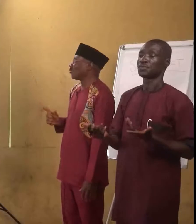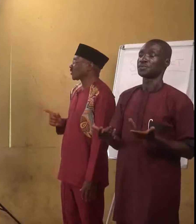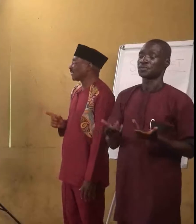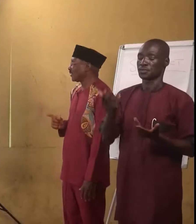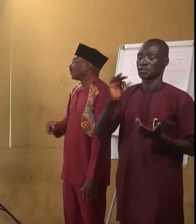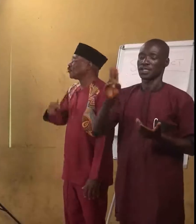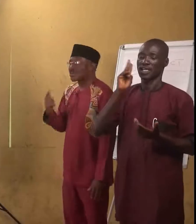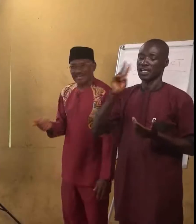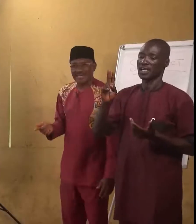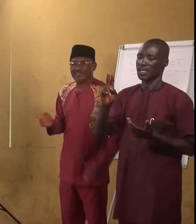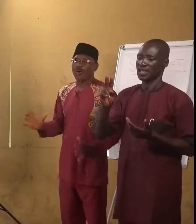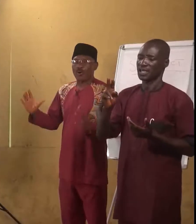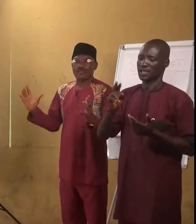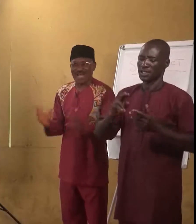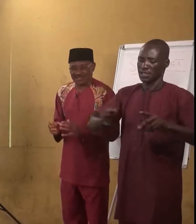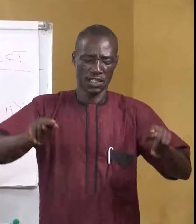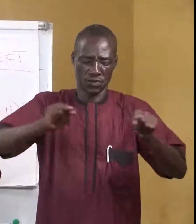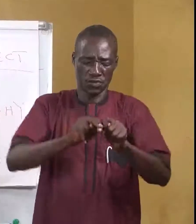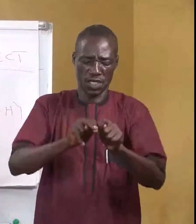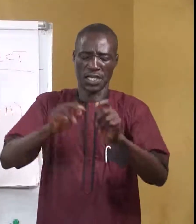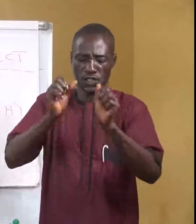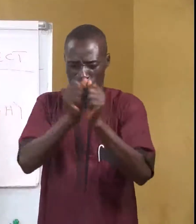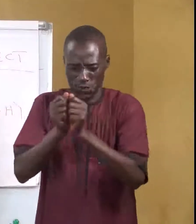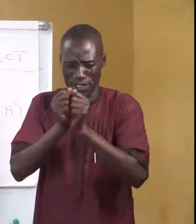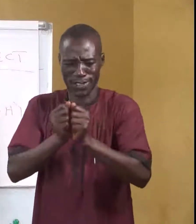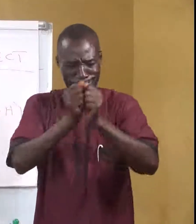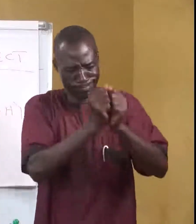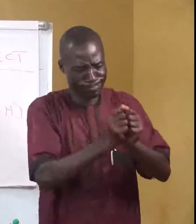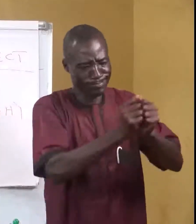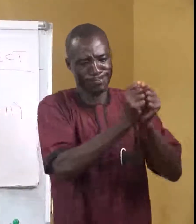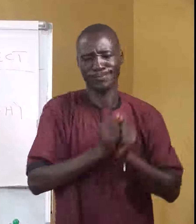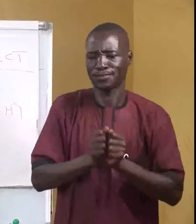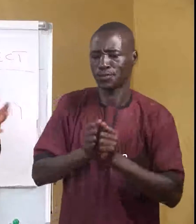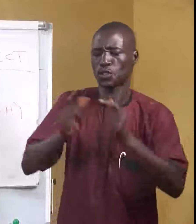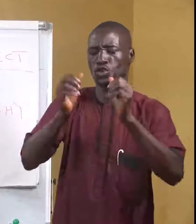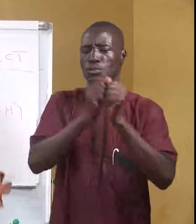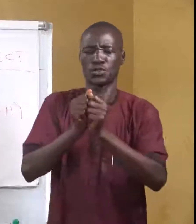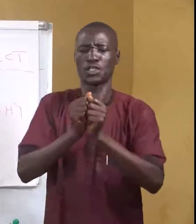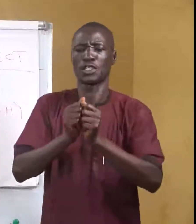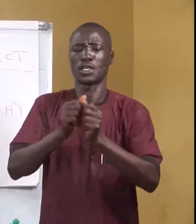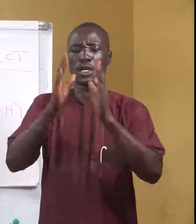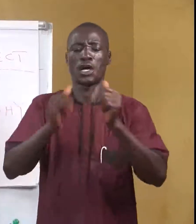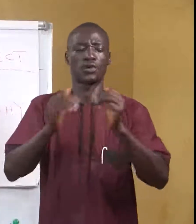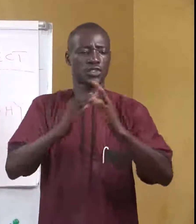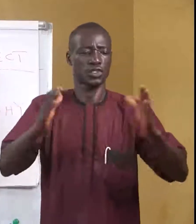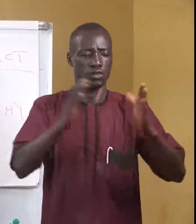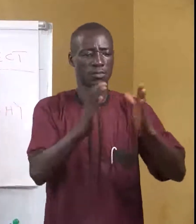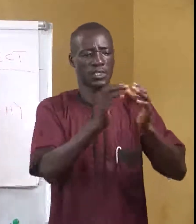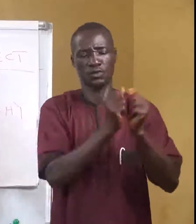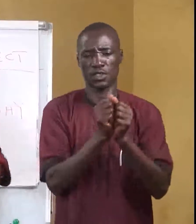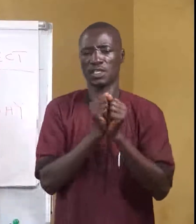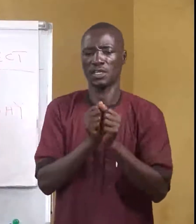are usually nucleated or compact, where you see houses come together. Different houses are compact